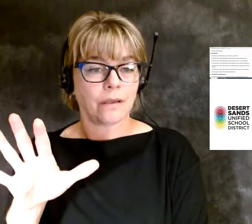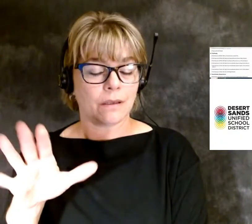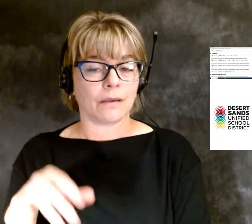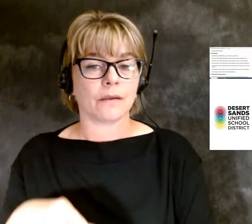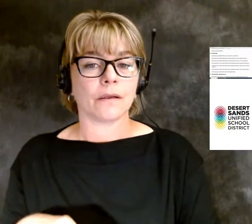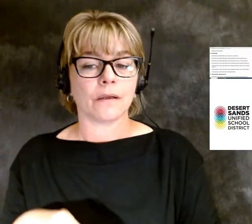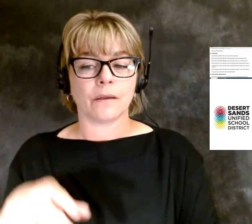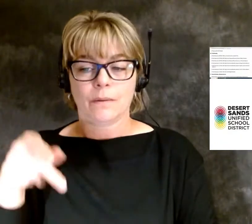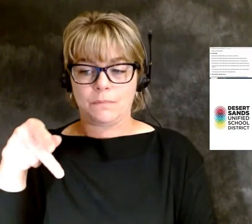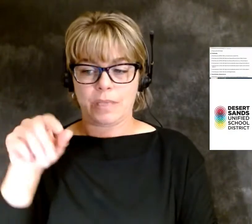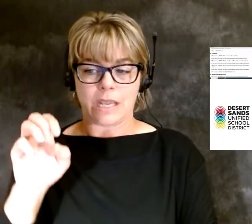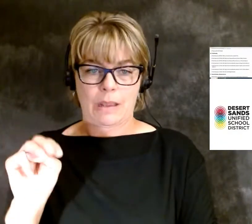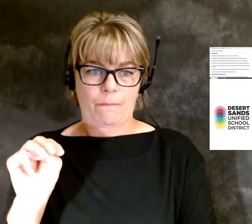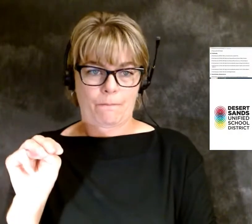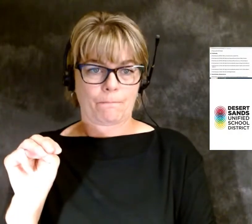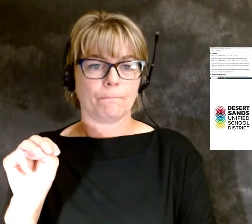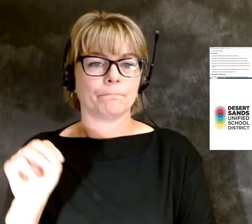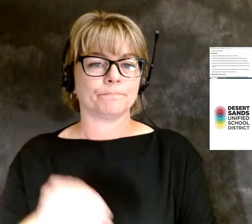p.m.